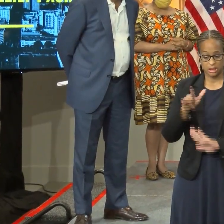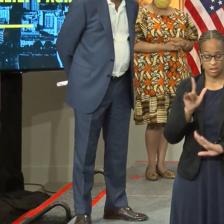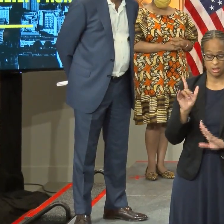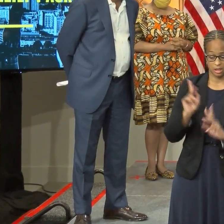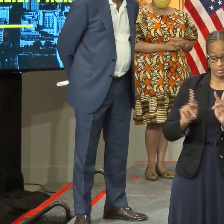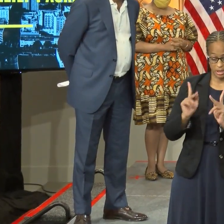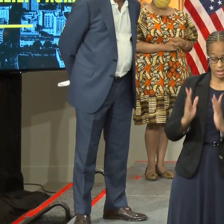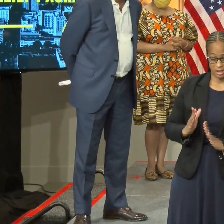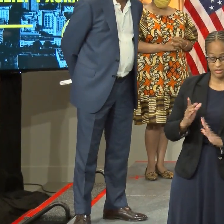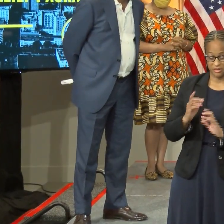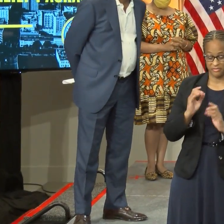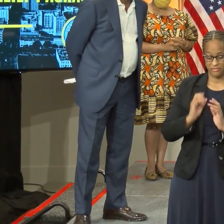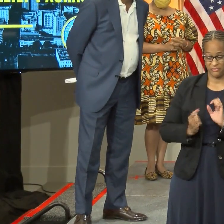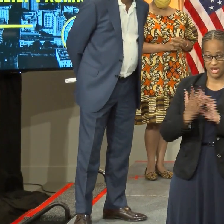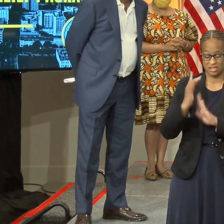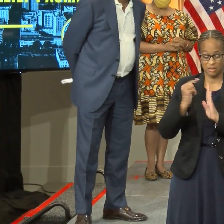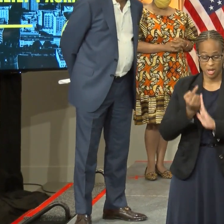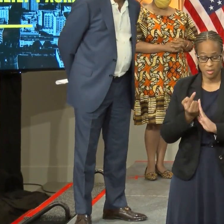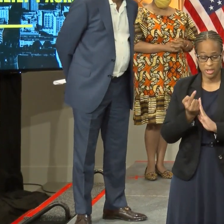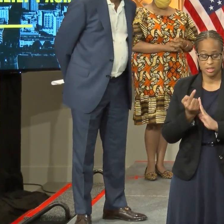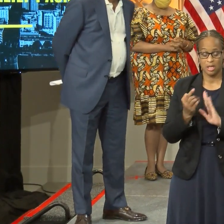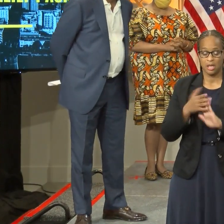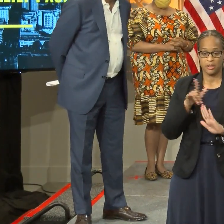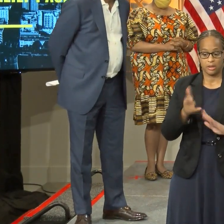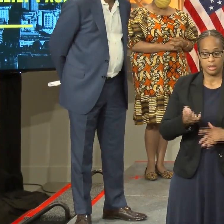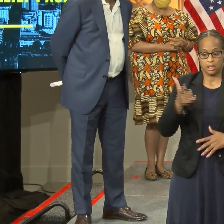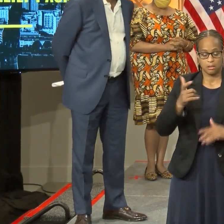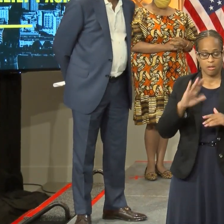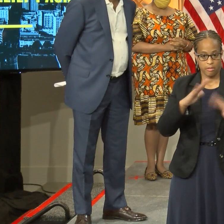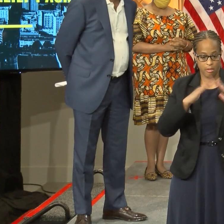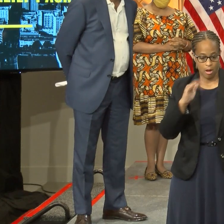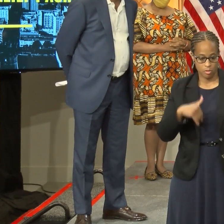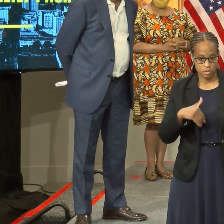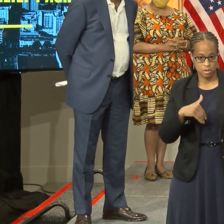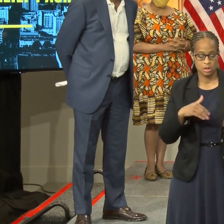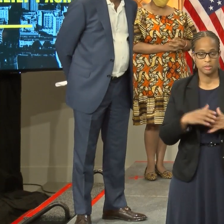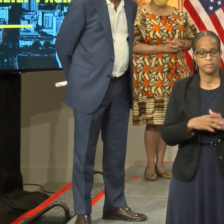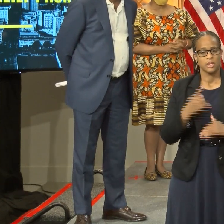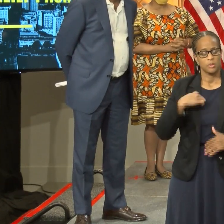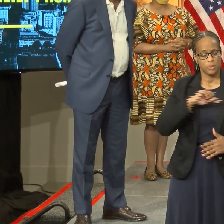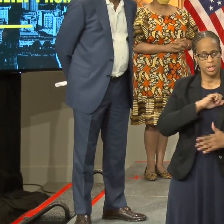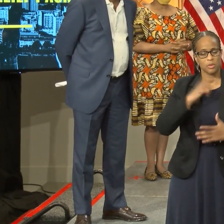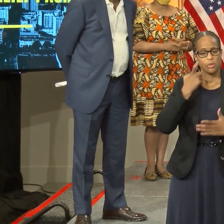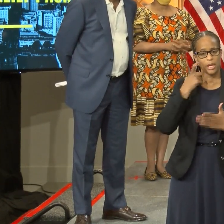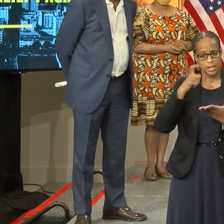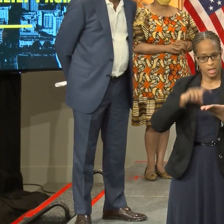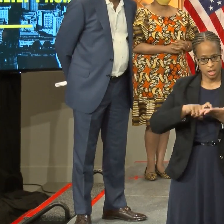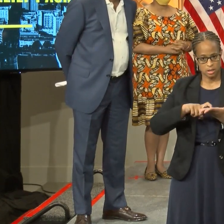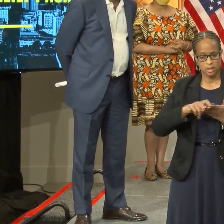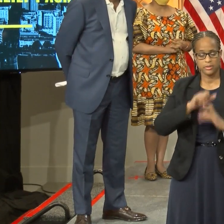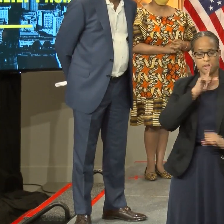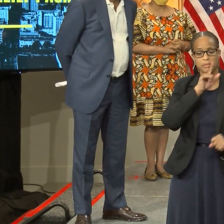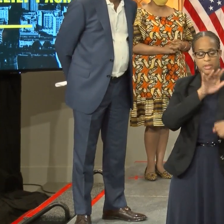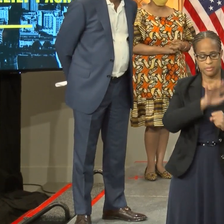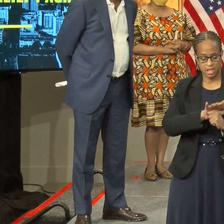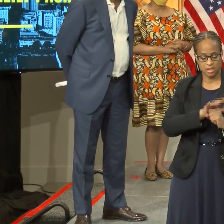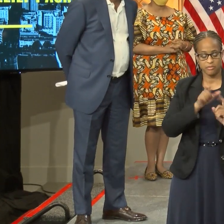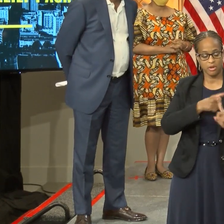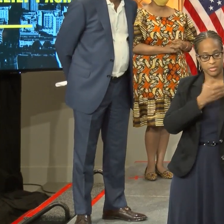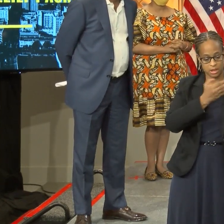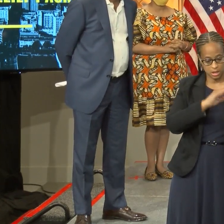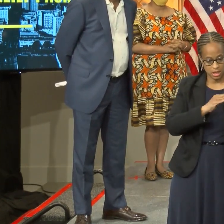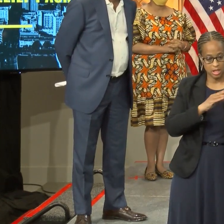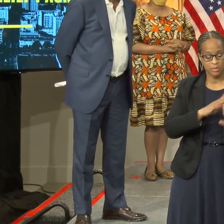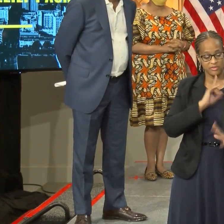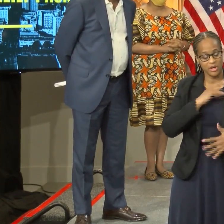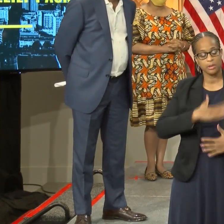faced that moment that they are about to lose their housing. And we recognize the commitment from the city, and